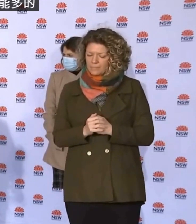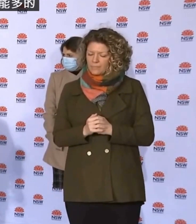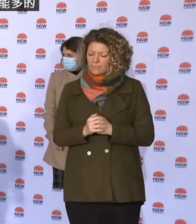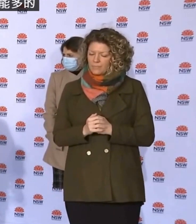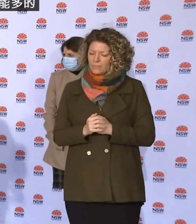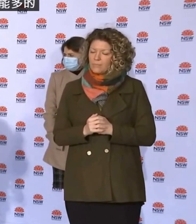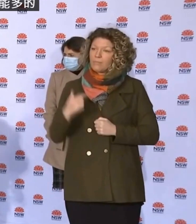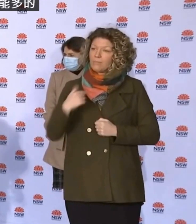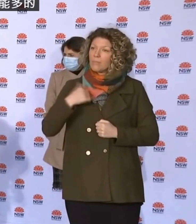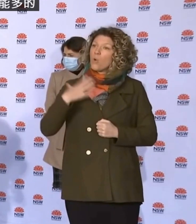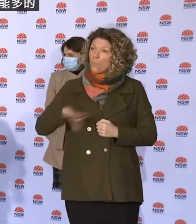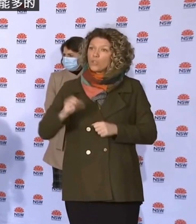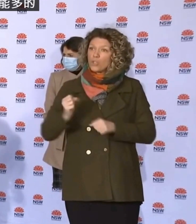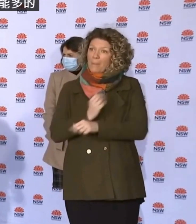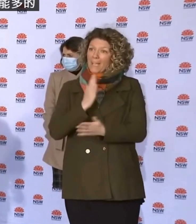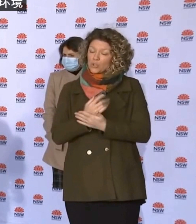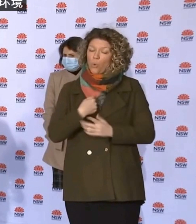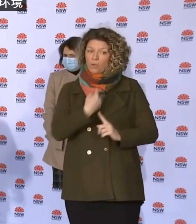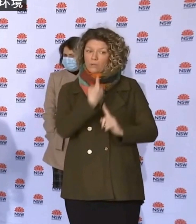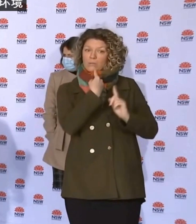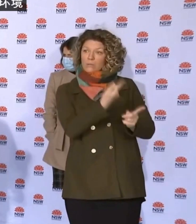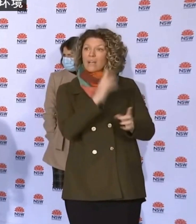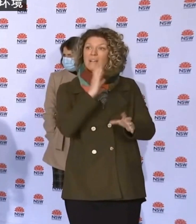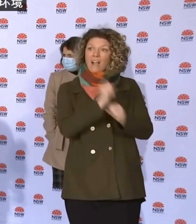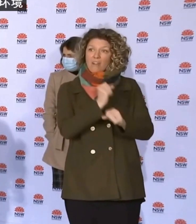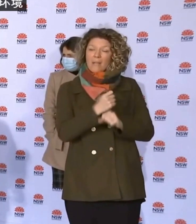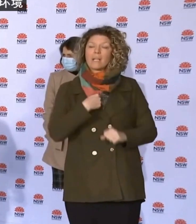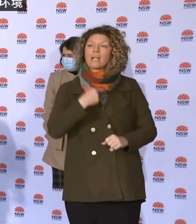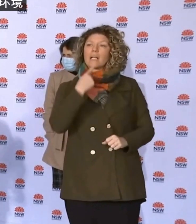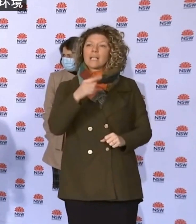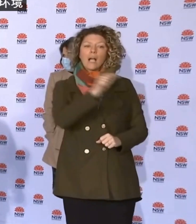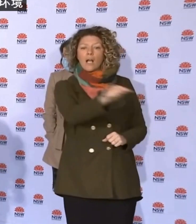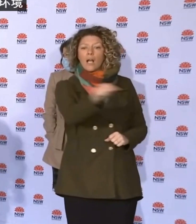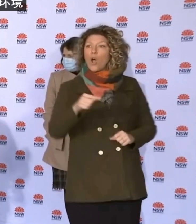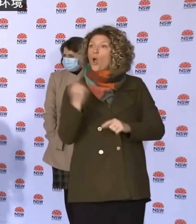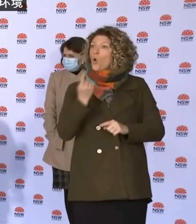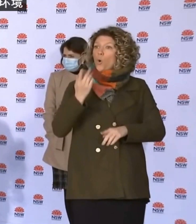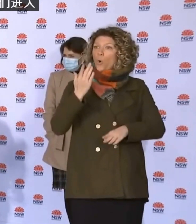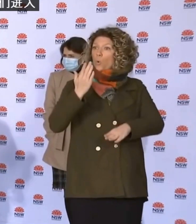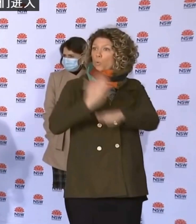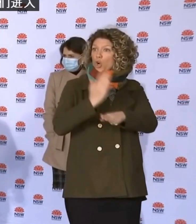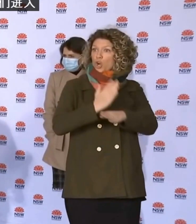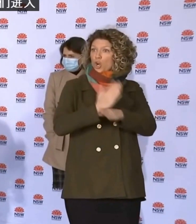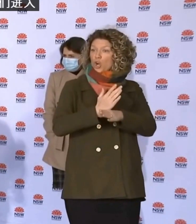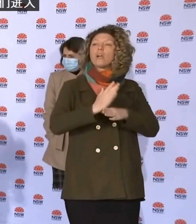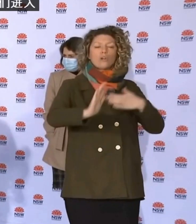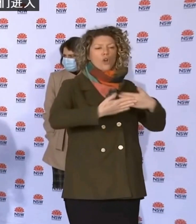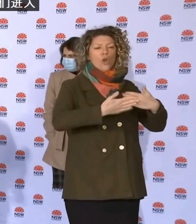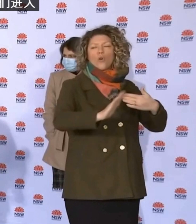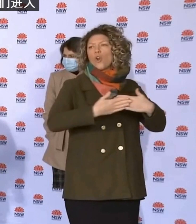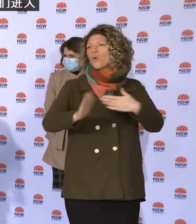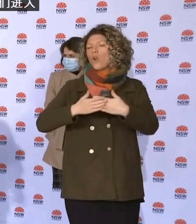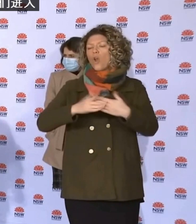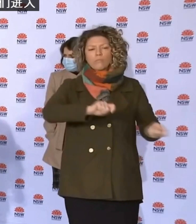government was to close down as many workplaces and settings as possibly can be closed down, all